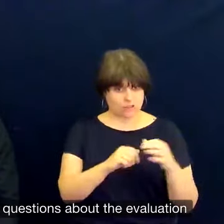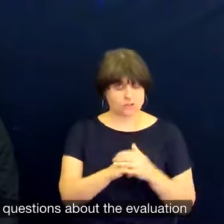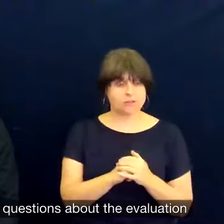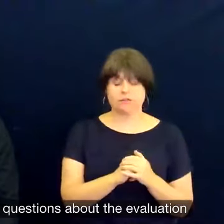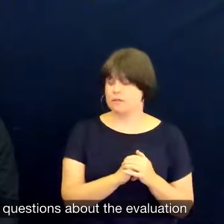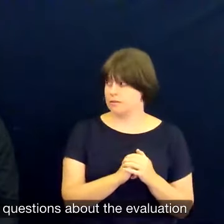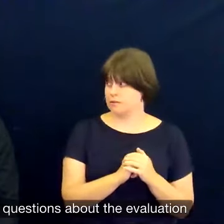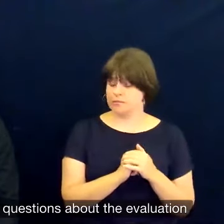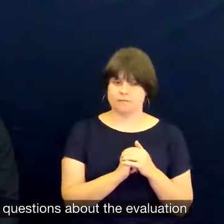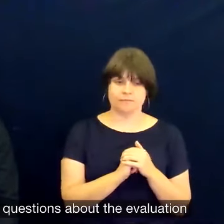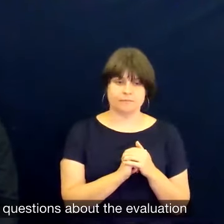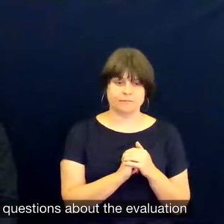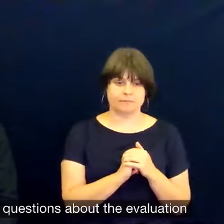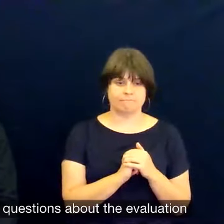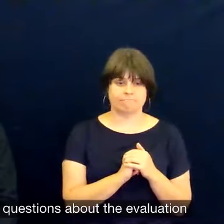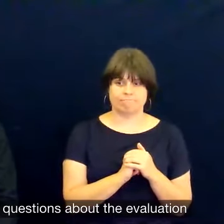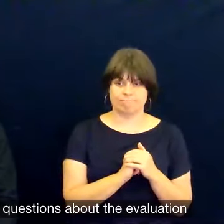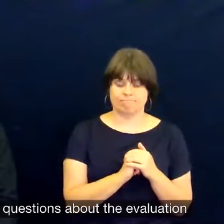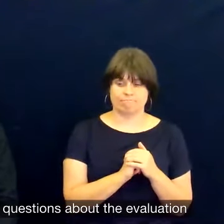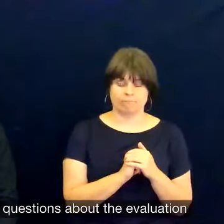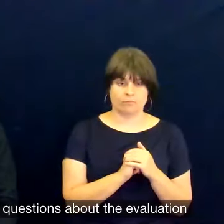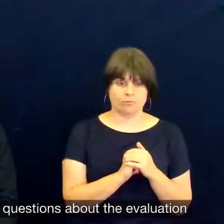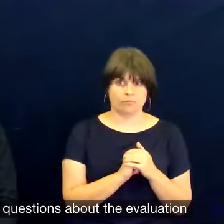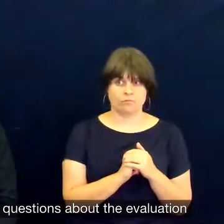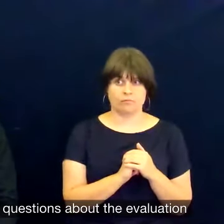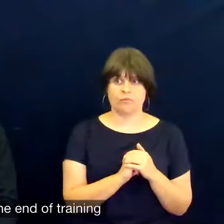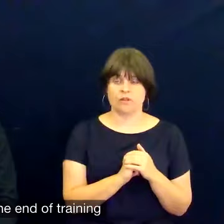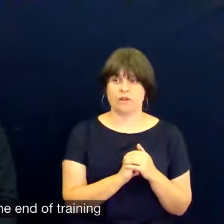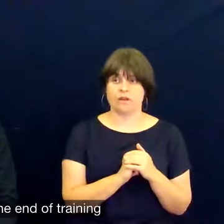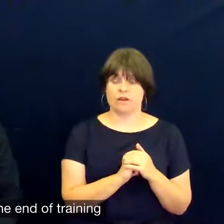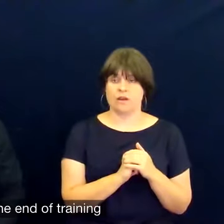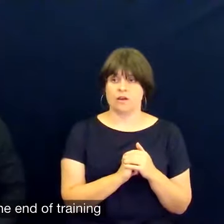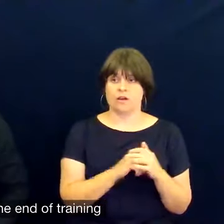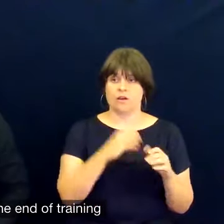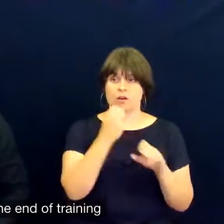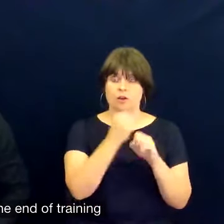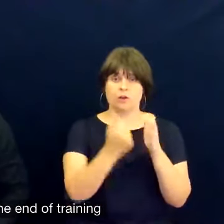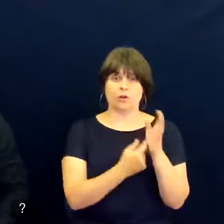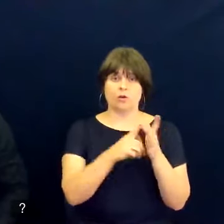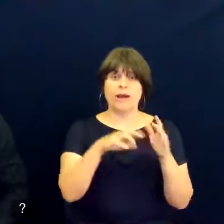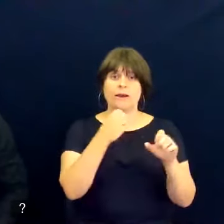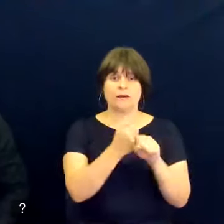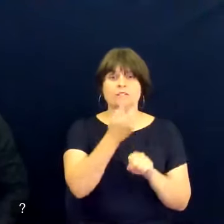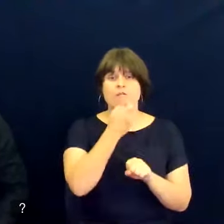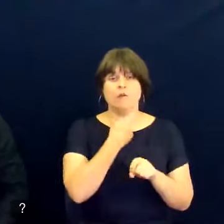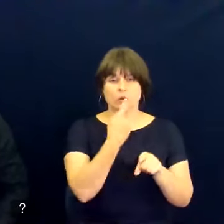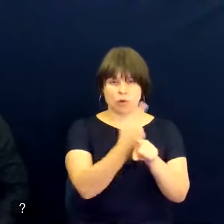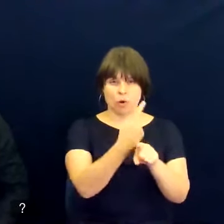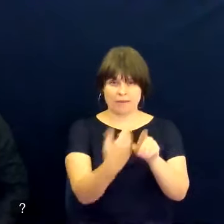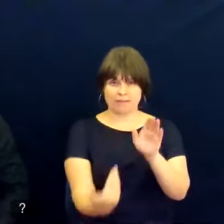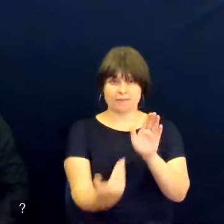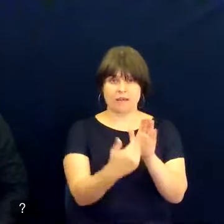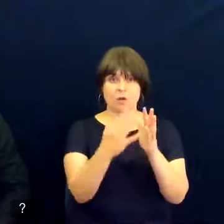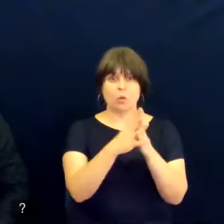Training evaluation will go out next week. There's a couple of comments. Wilma's just said that she had to leave now. And